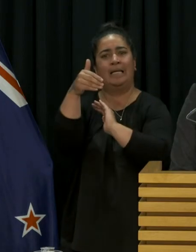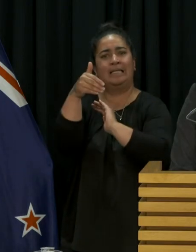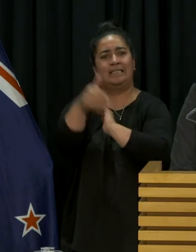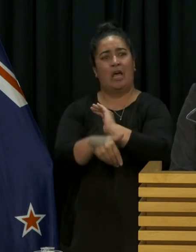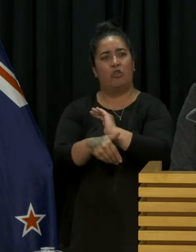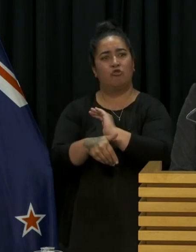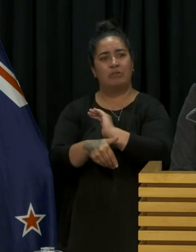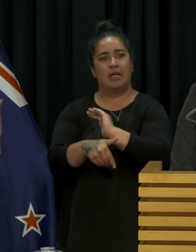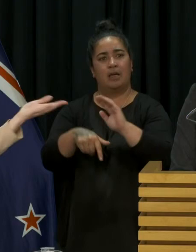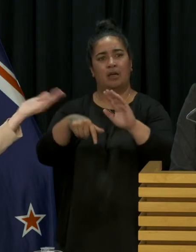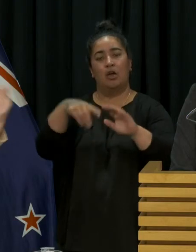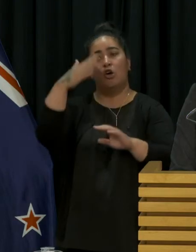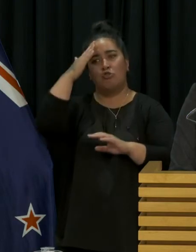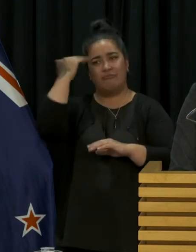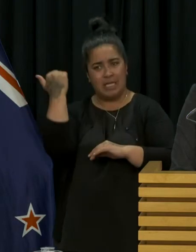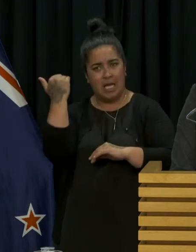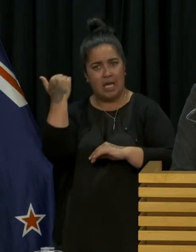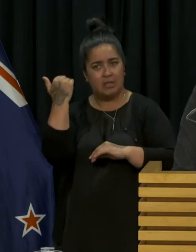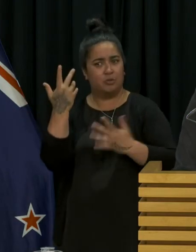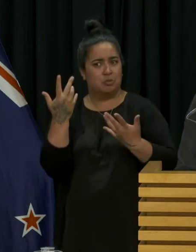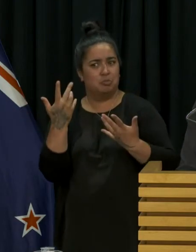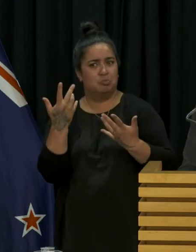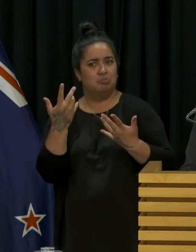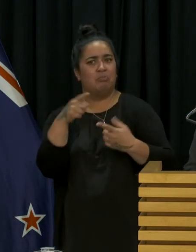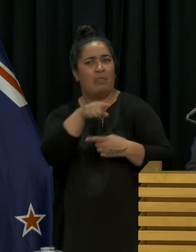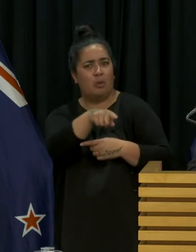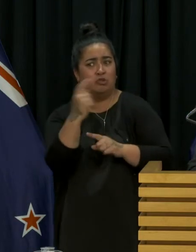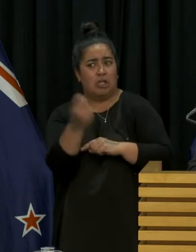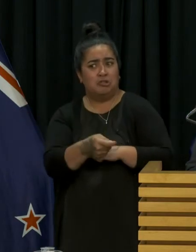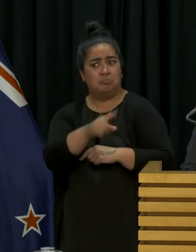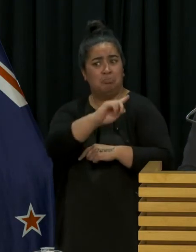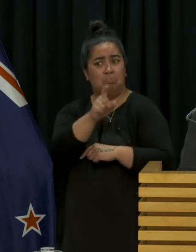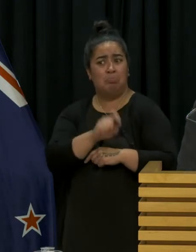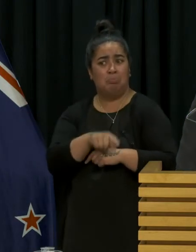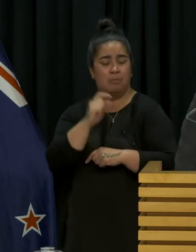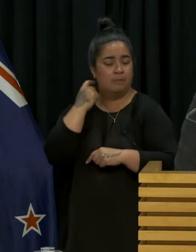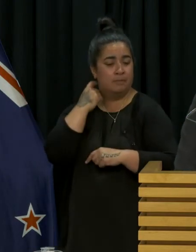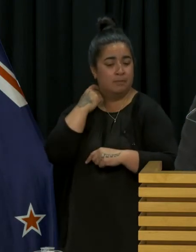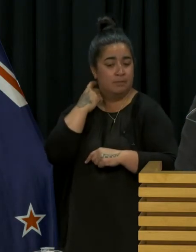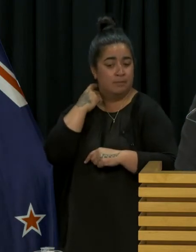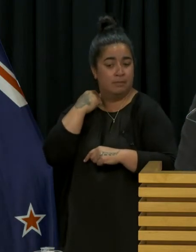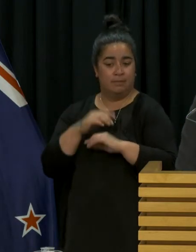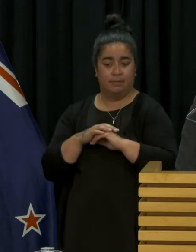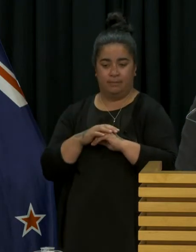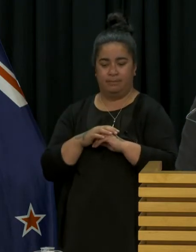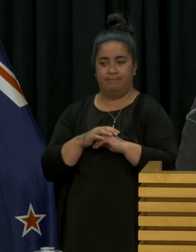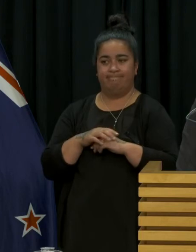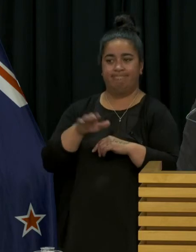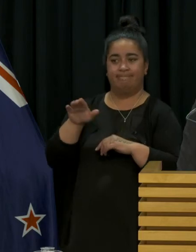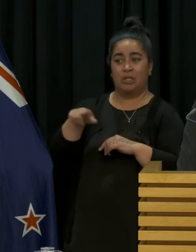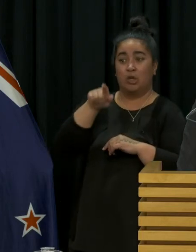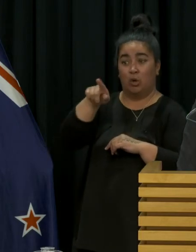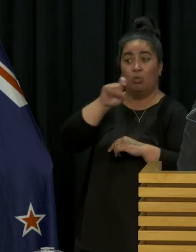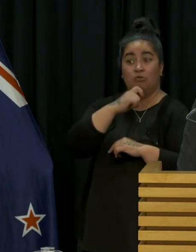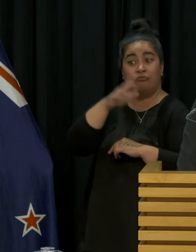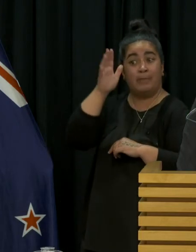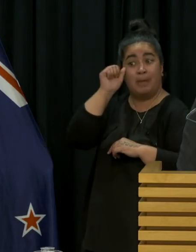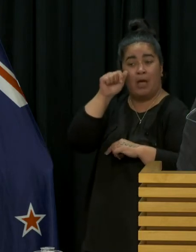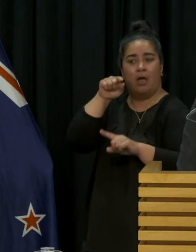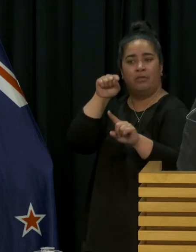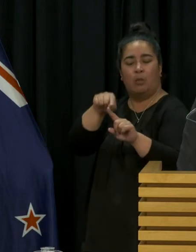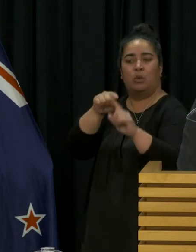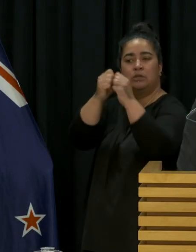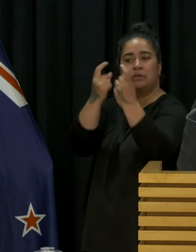Hong Kong Kim to New Zealand to face charges? You'll recall that that was something that